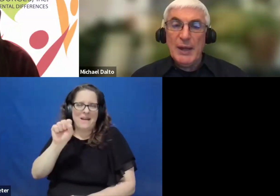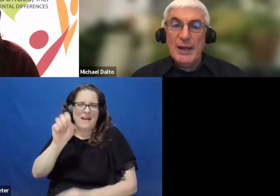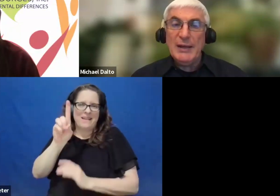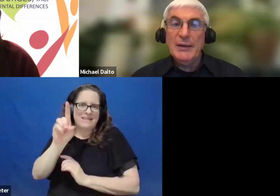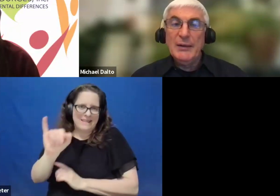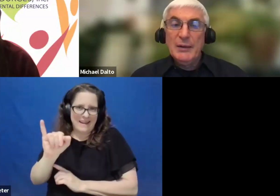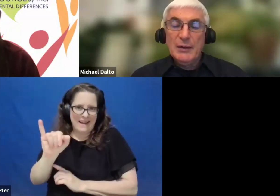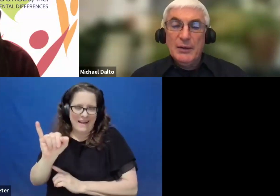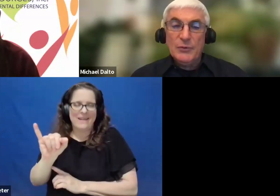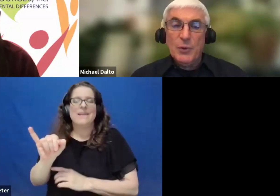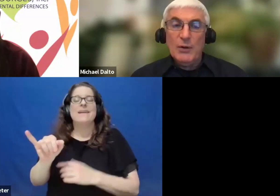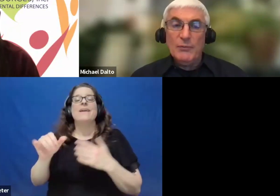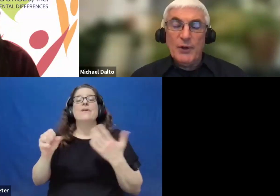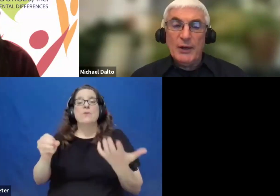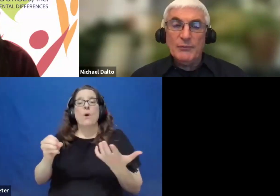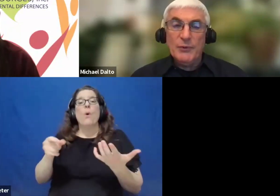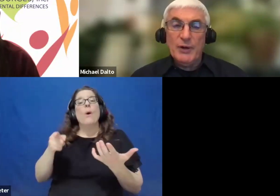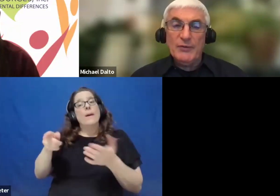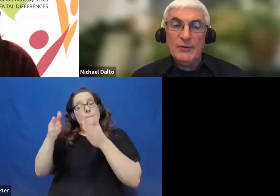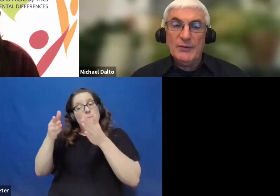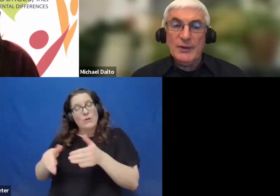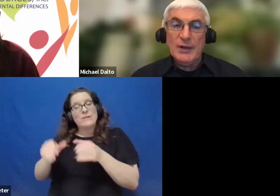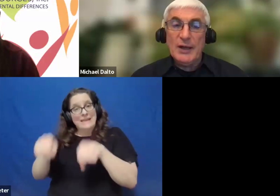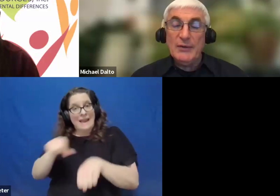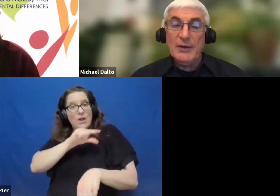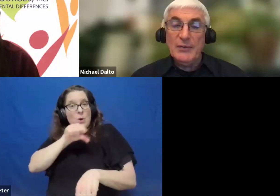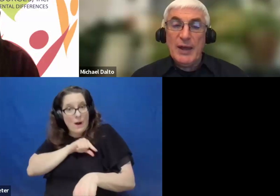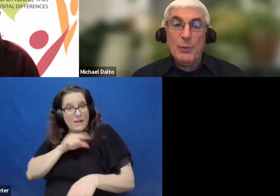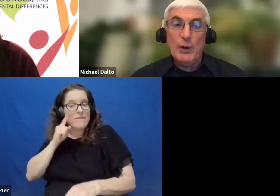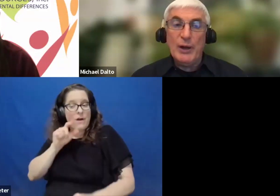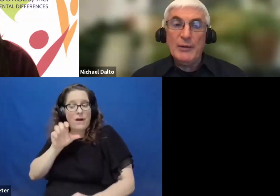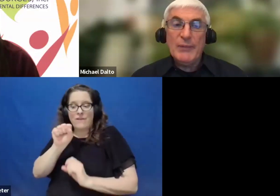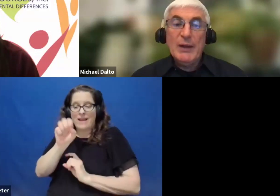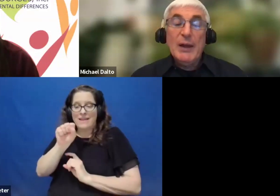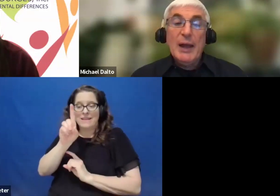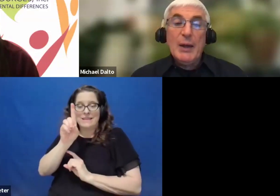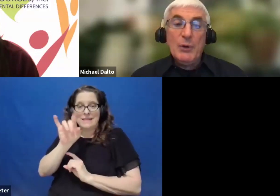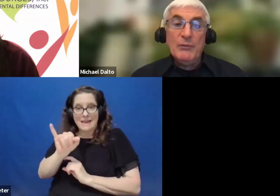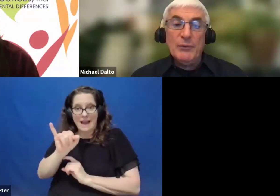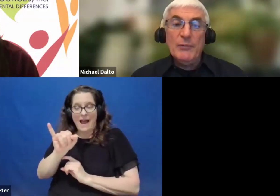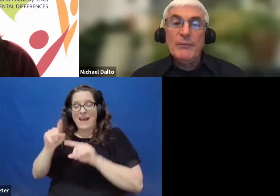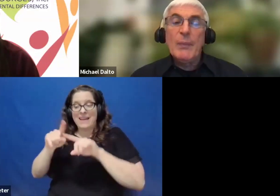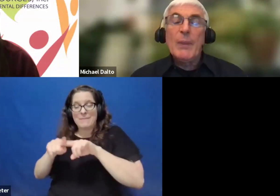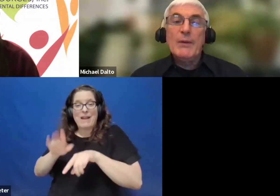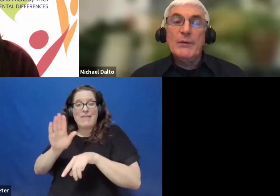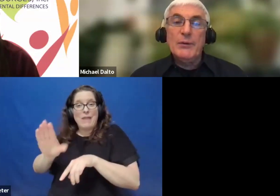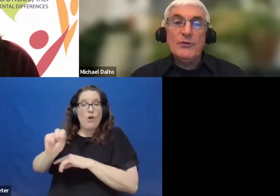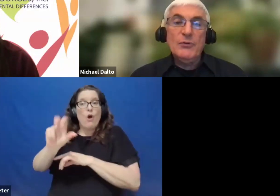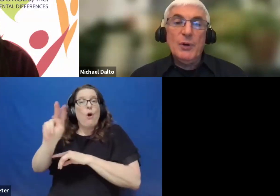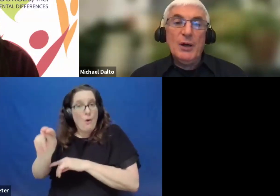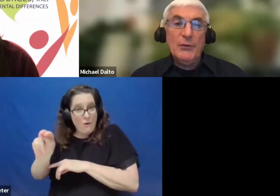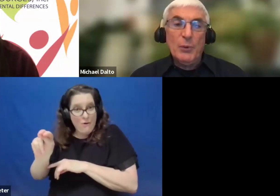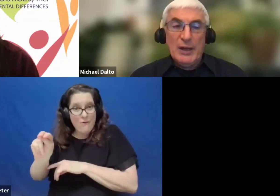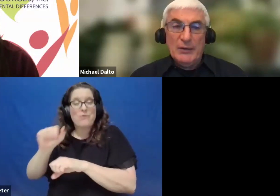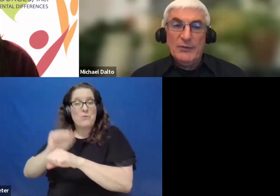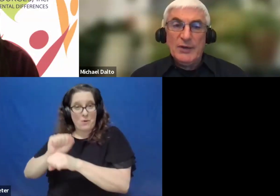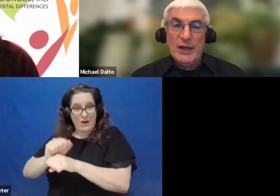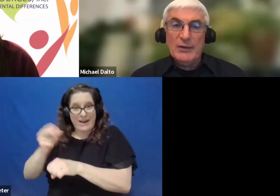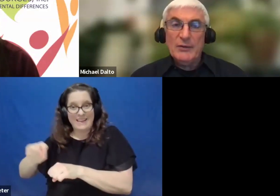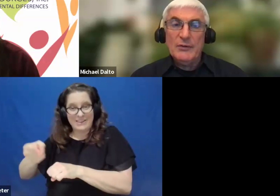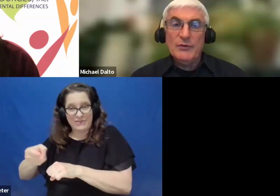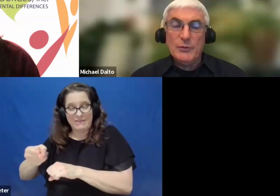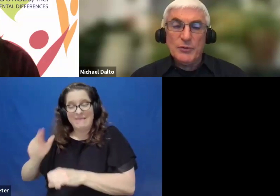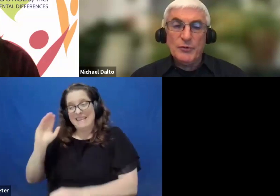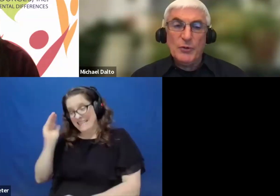daughter, May, is qualifying for SSDI in that way. However, there are two other ways to